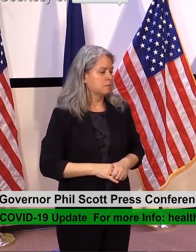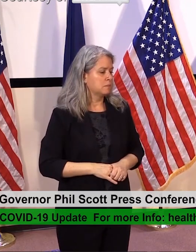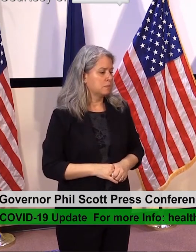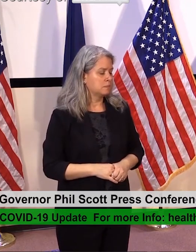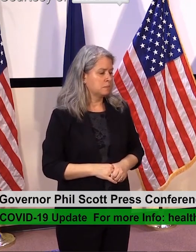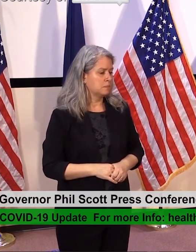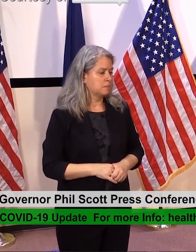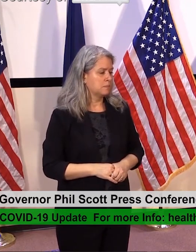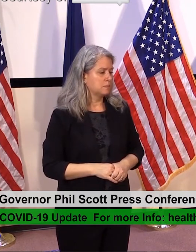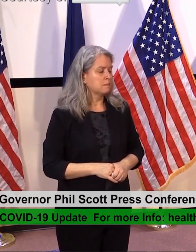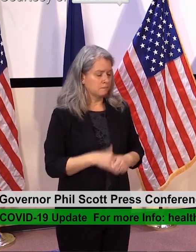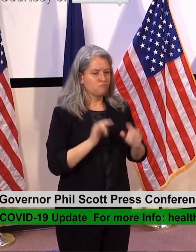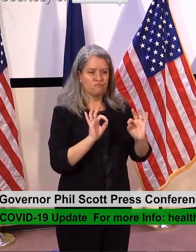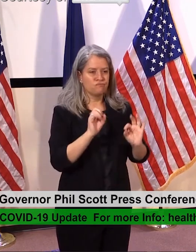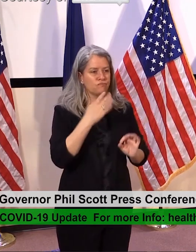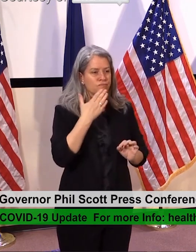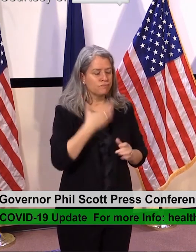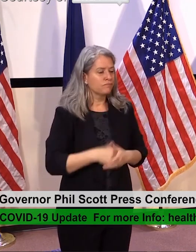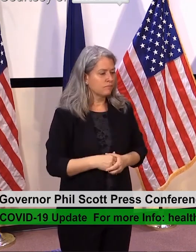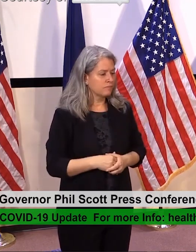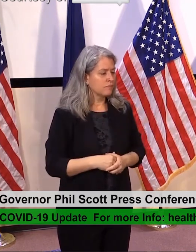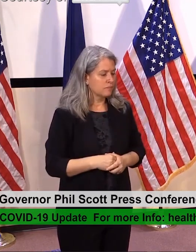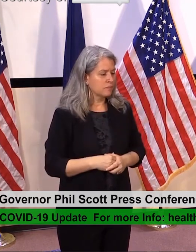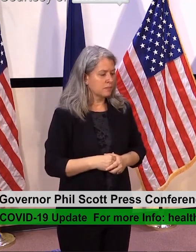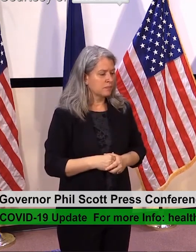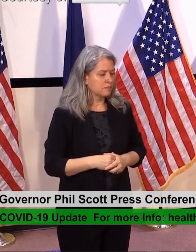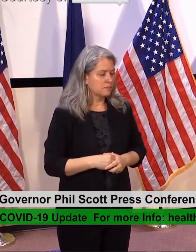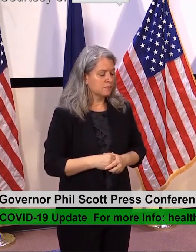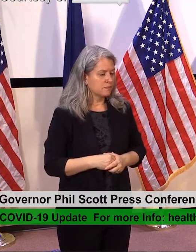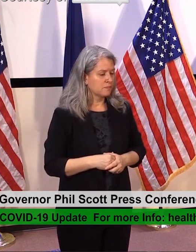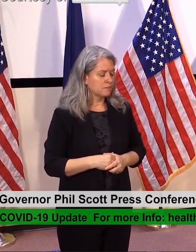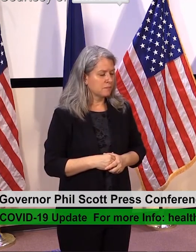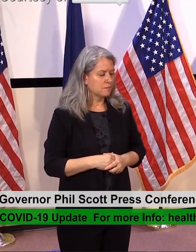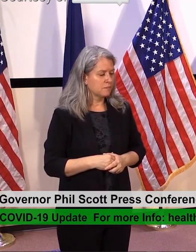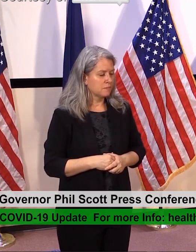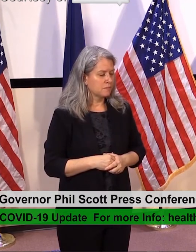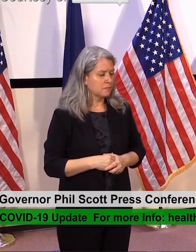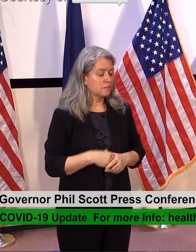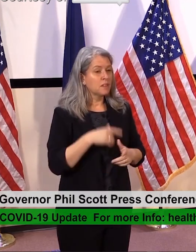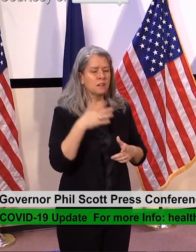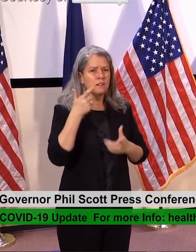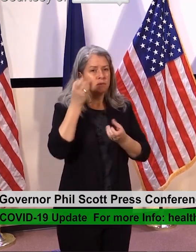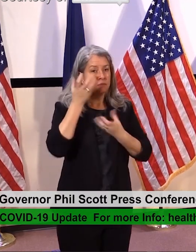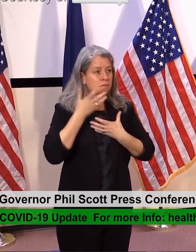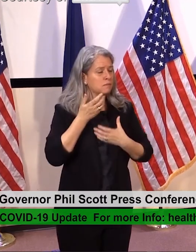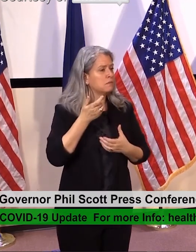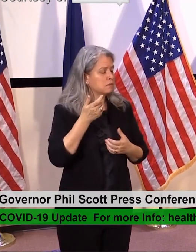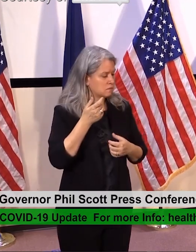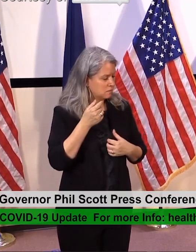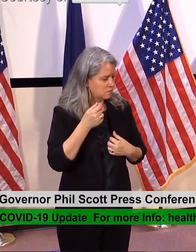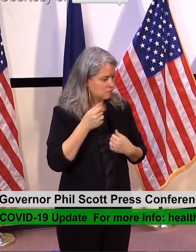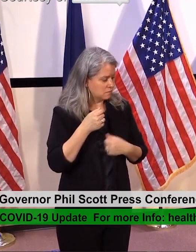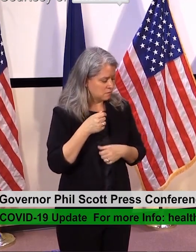Star 6 to unmute. Thank you. Thank you, Governor. We've been told Vermont cases are still projected to